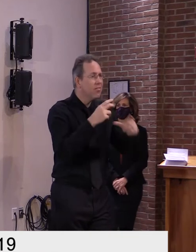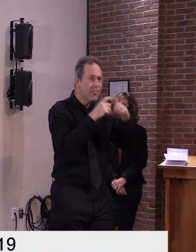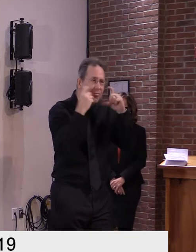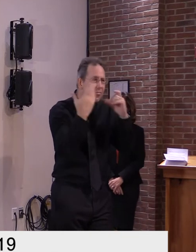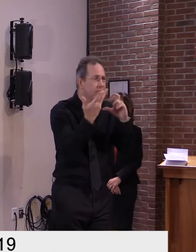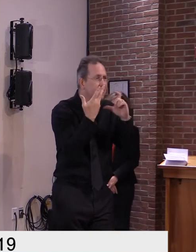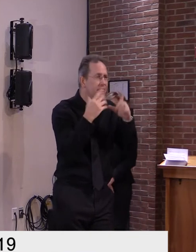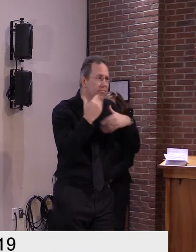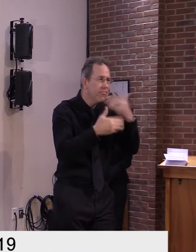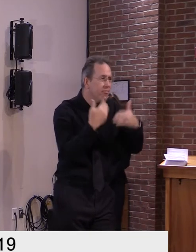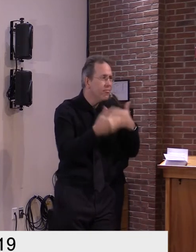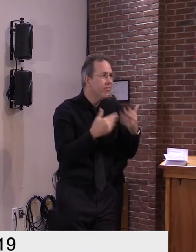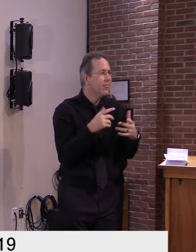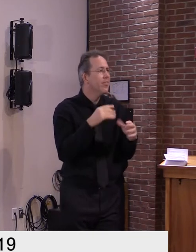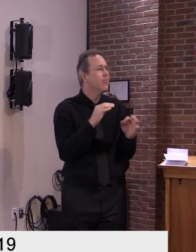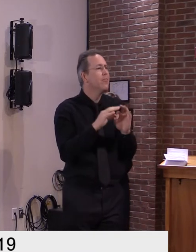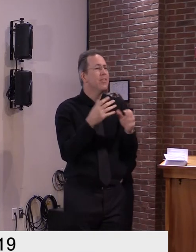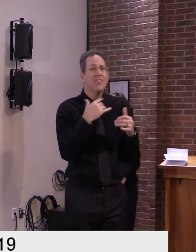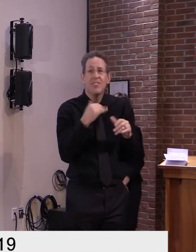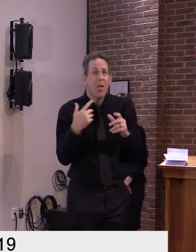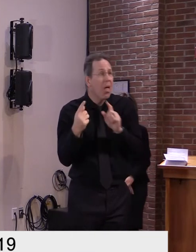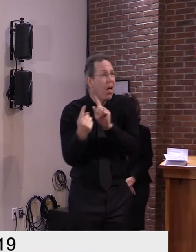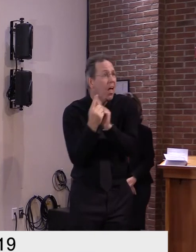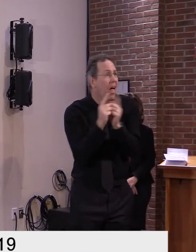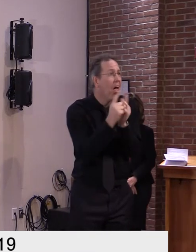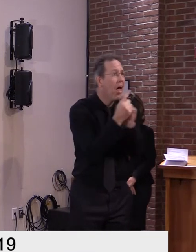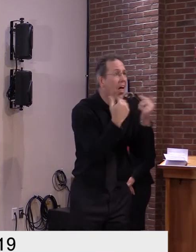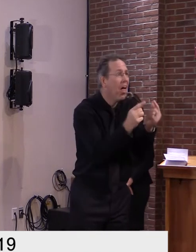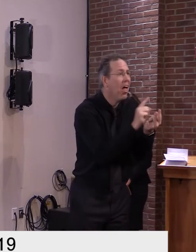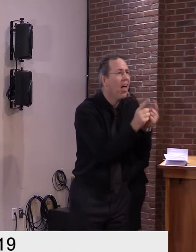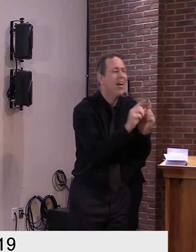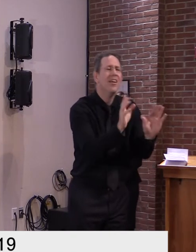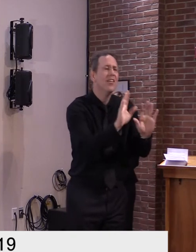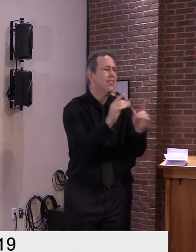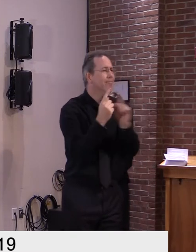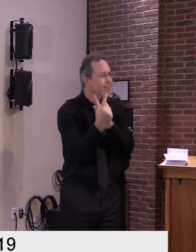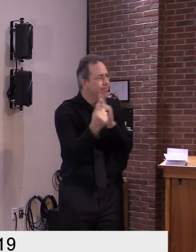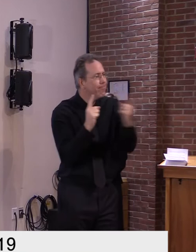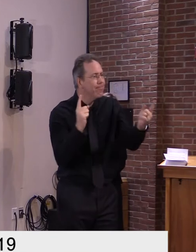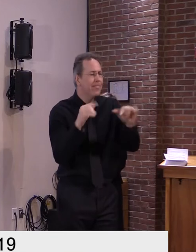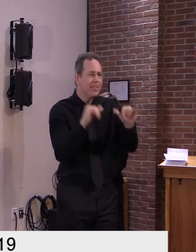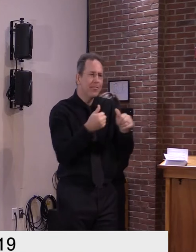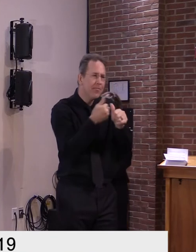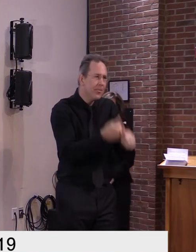sick. I mean, it's all the same things, particularly in the first 2 months. Dr.